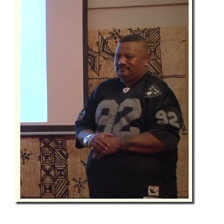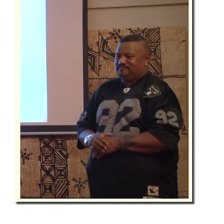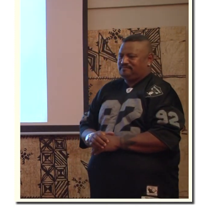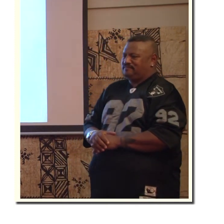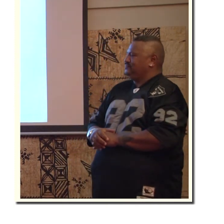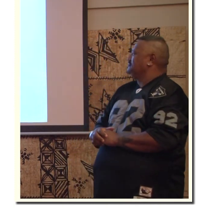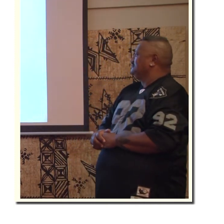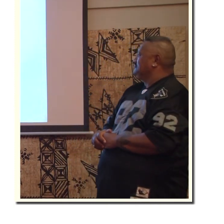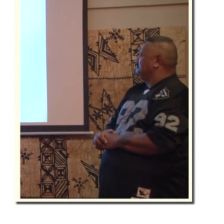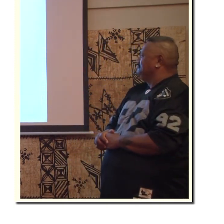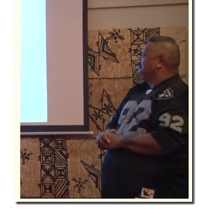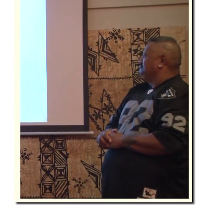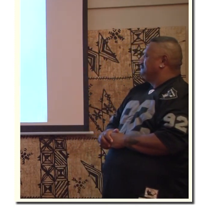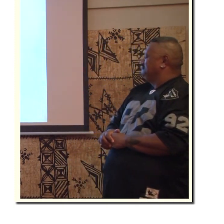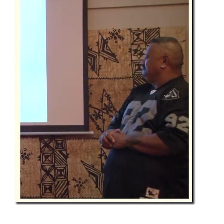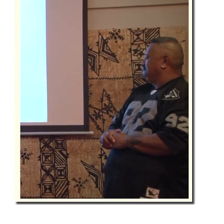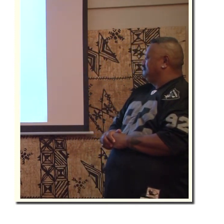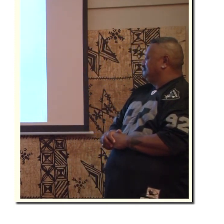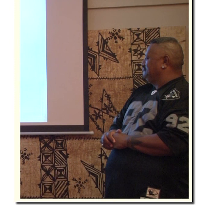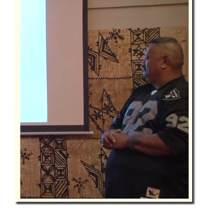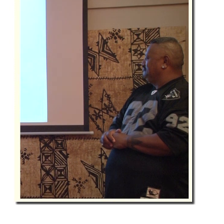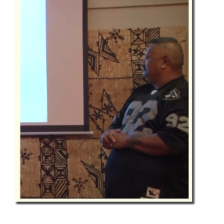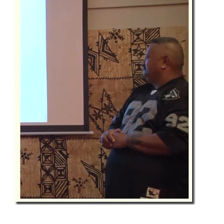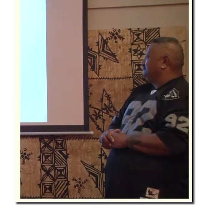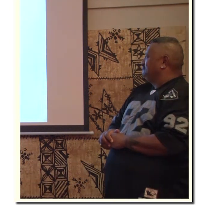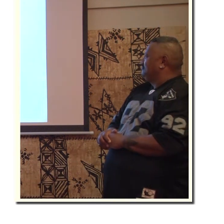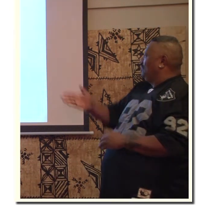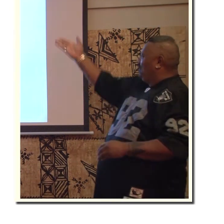sign language is really important.